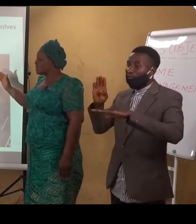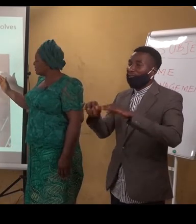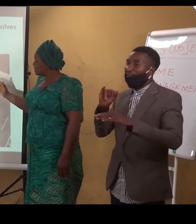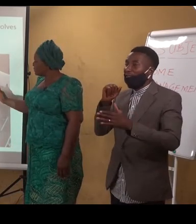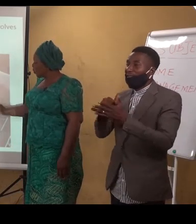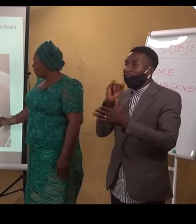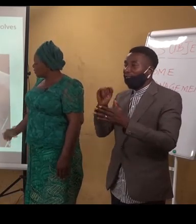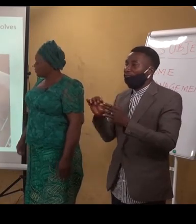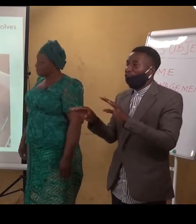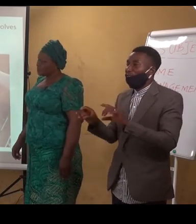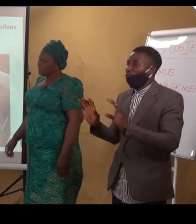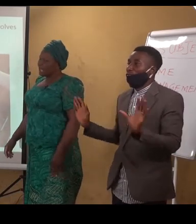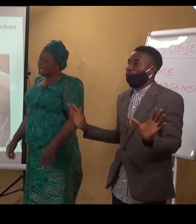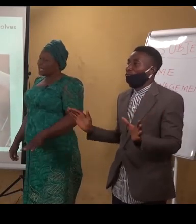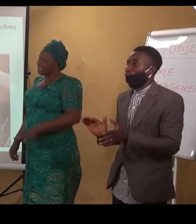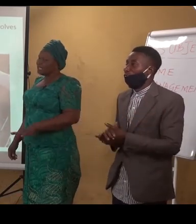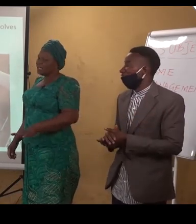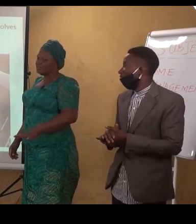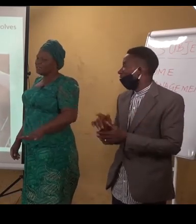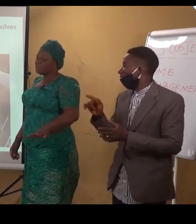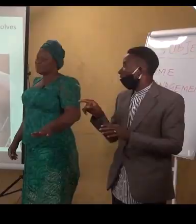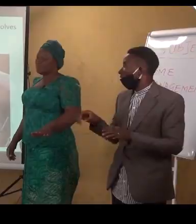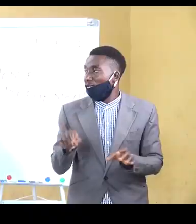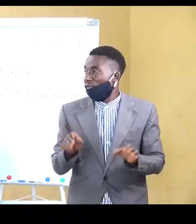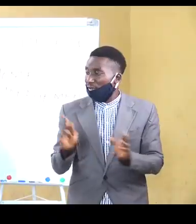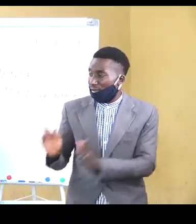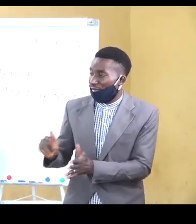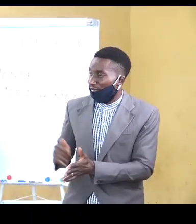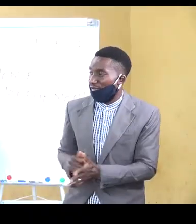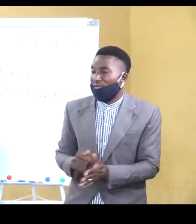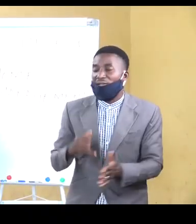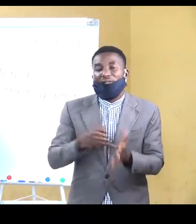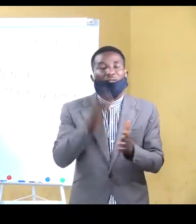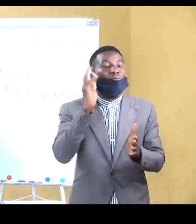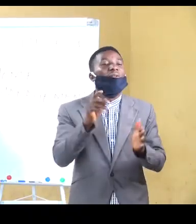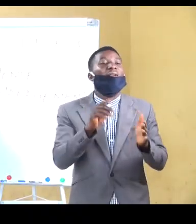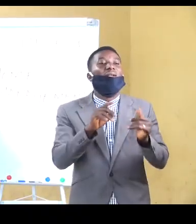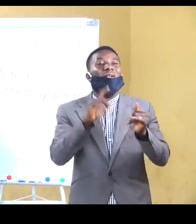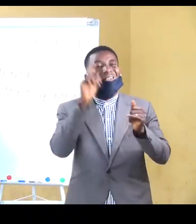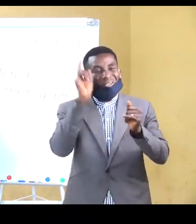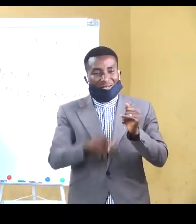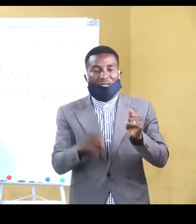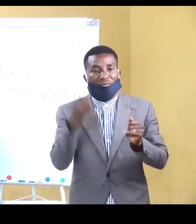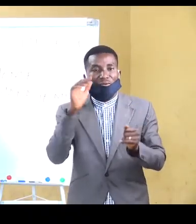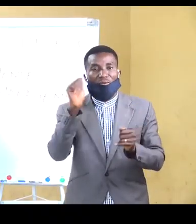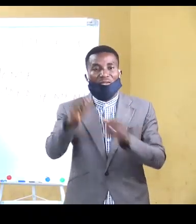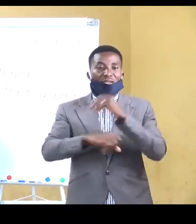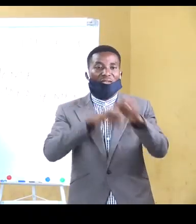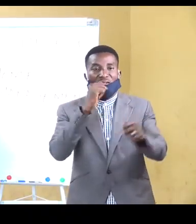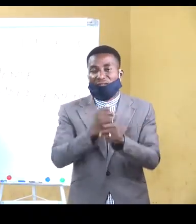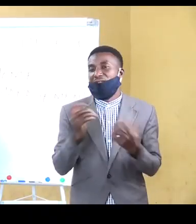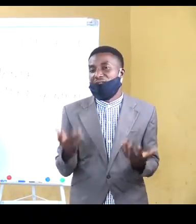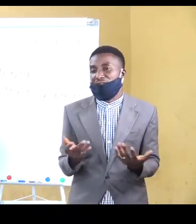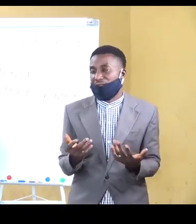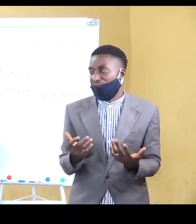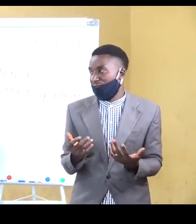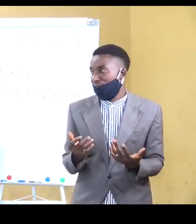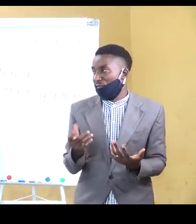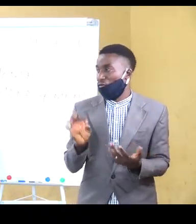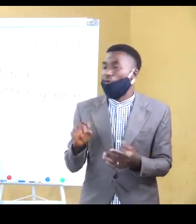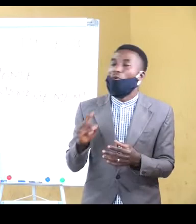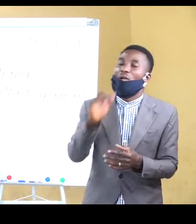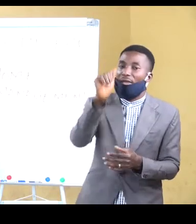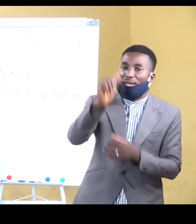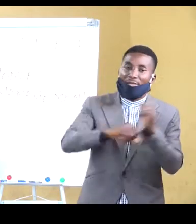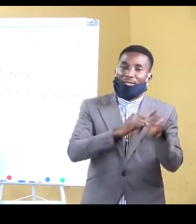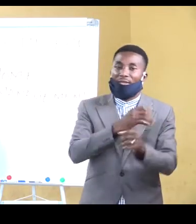is what? Done. I can leave it, it will last for a year or a year and a half, so that when fresh